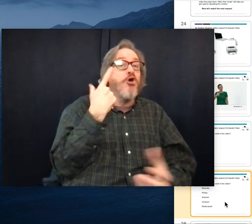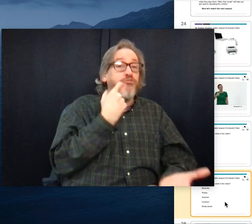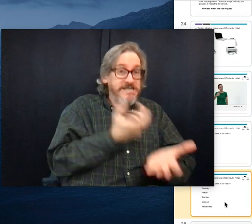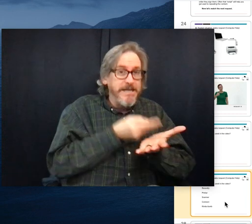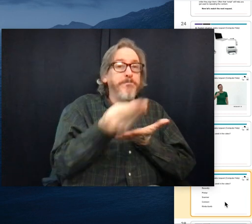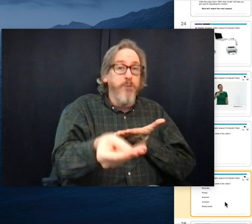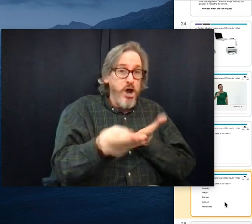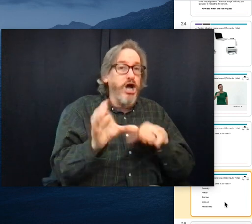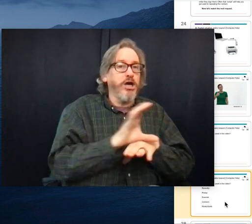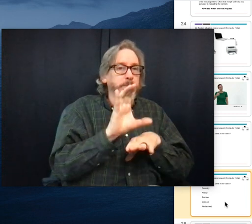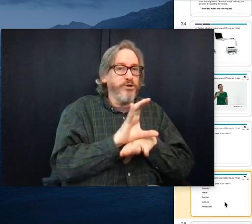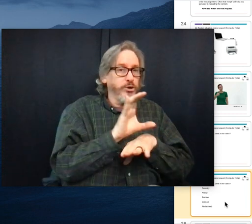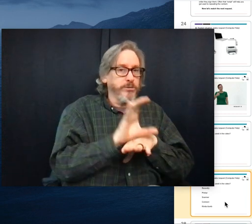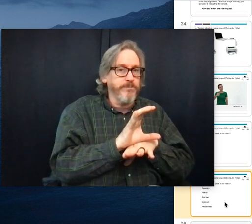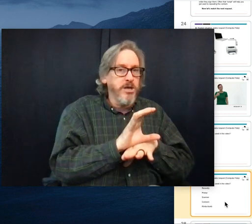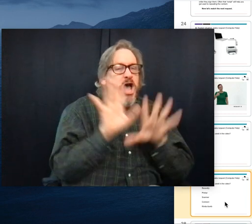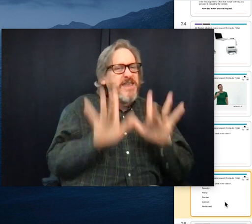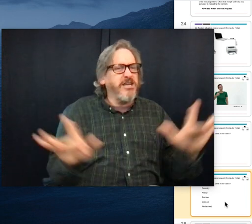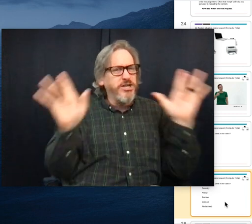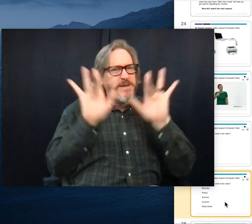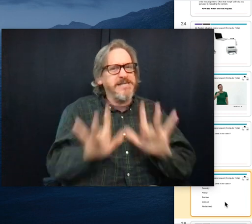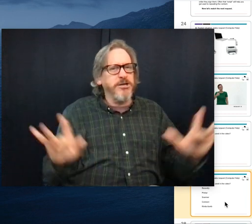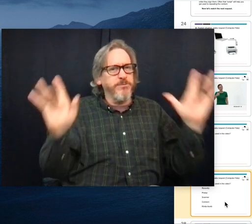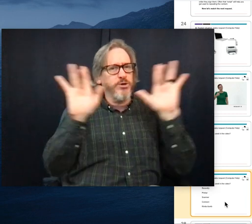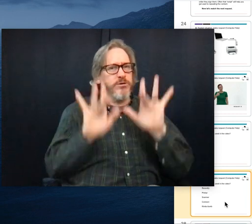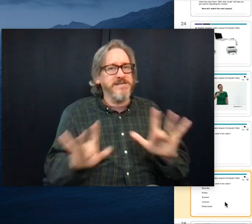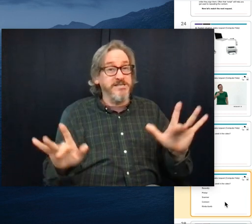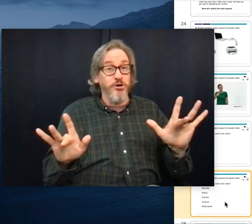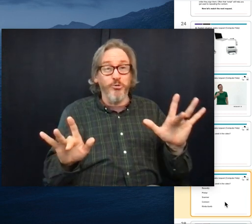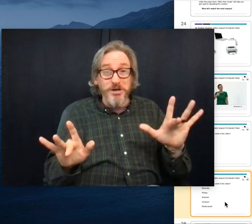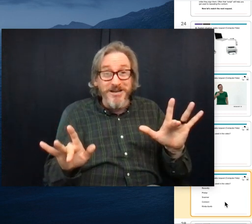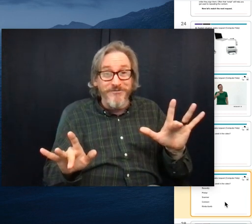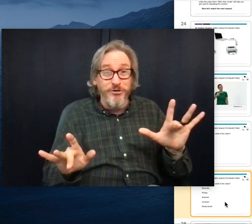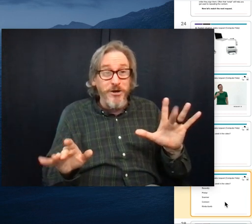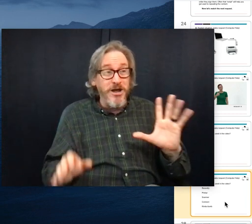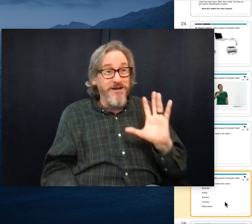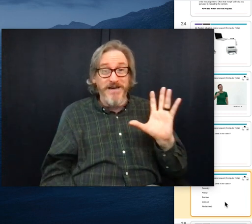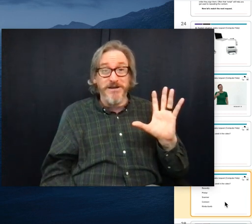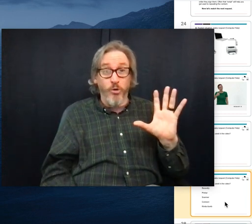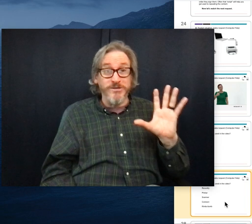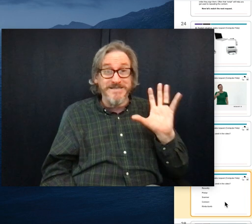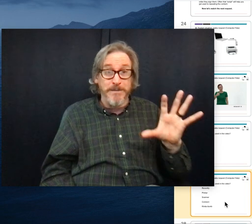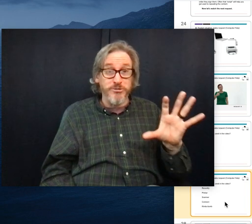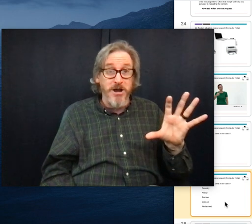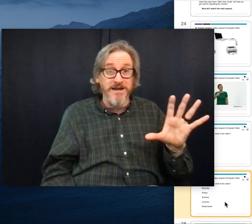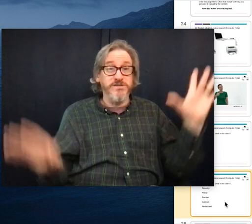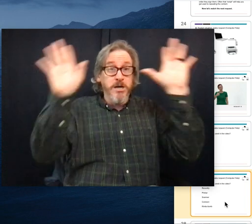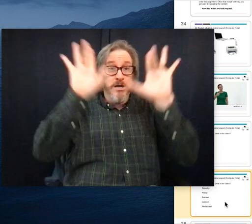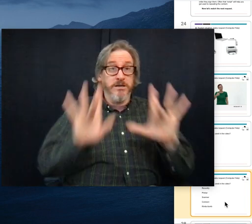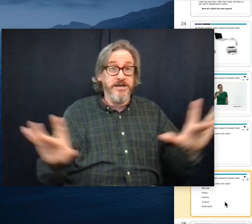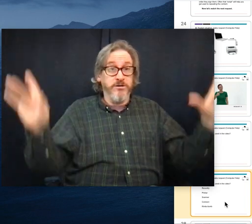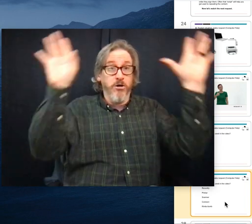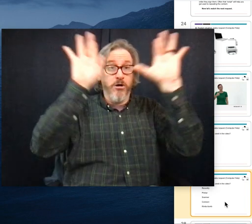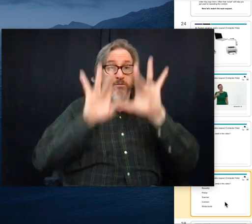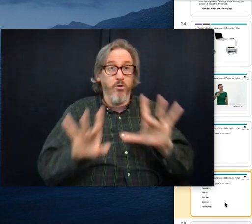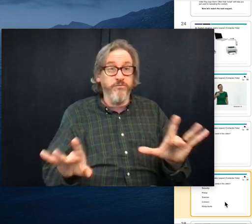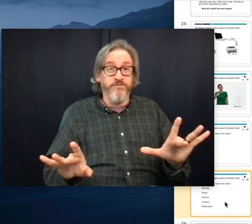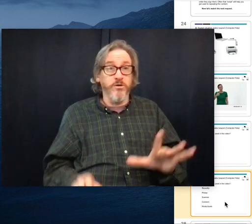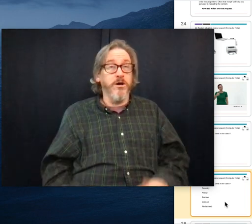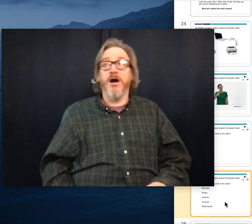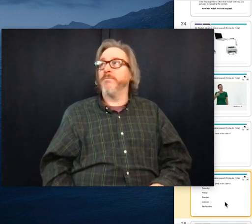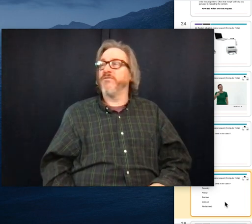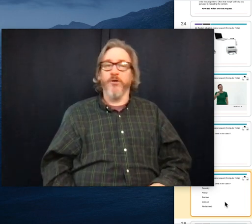Recently bought a computer. I think she may sign computer. This is an old one if you're a fan of old tape drives, like all